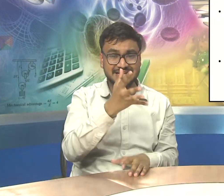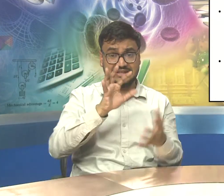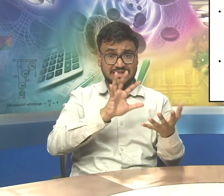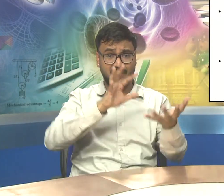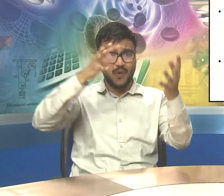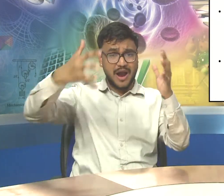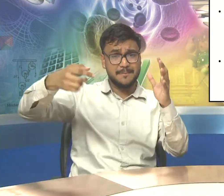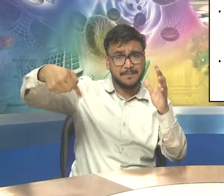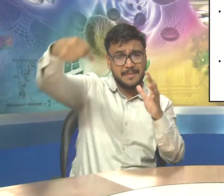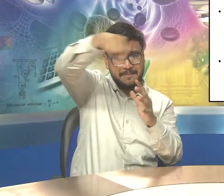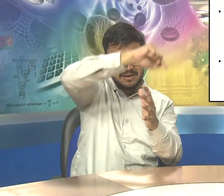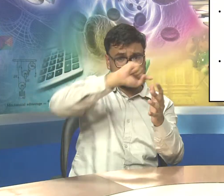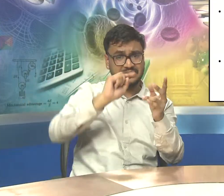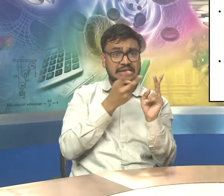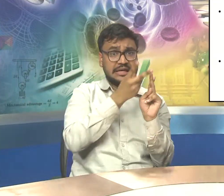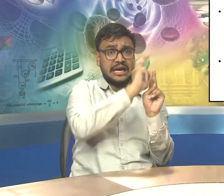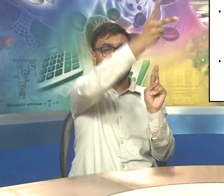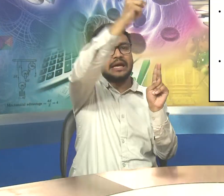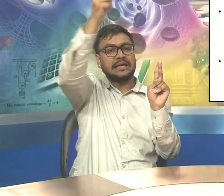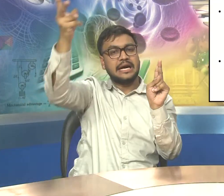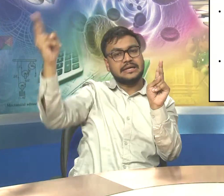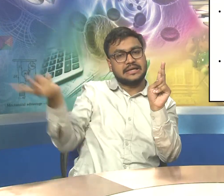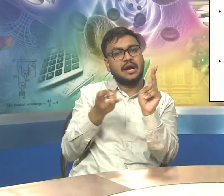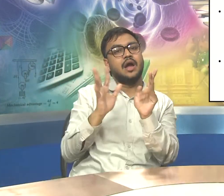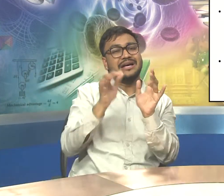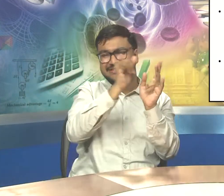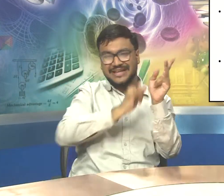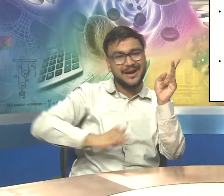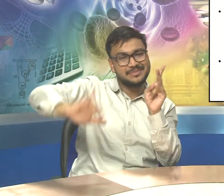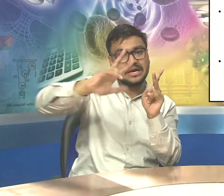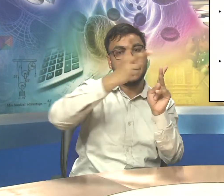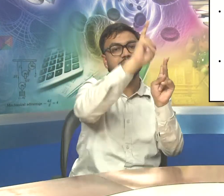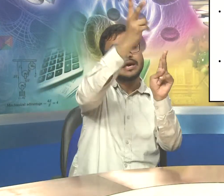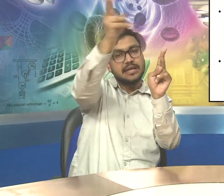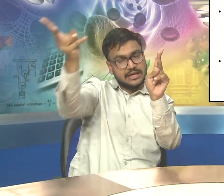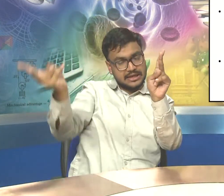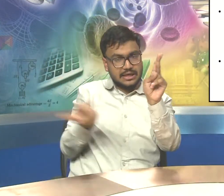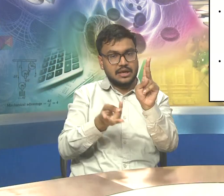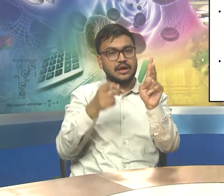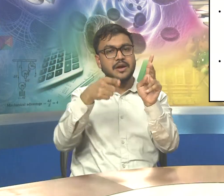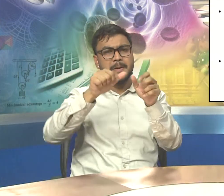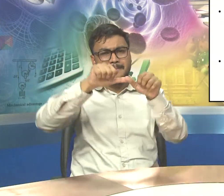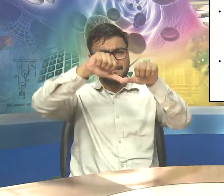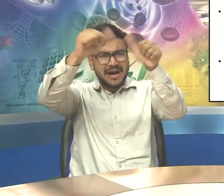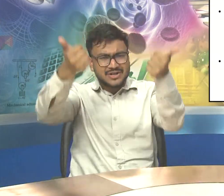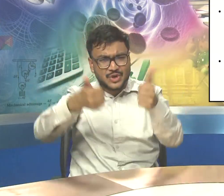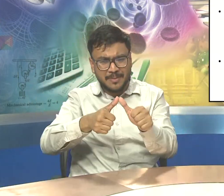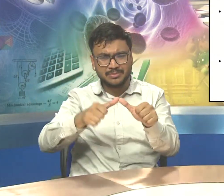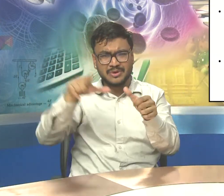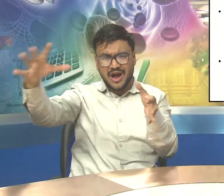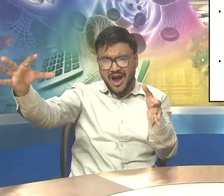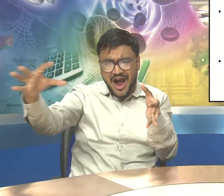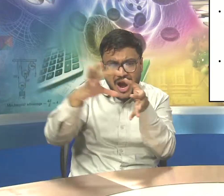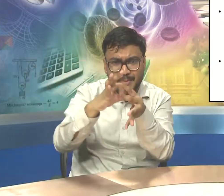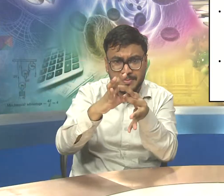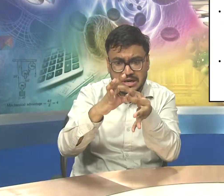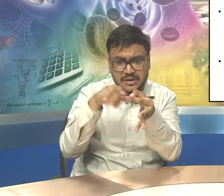signs such as easy, there is no clear connection between the form and the meaning of